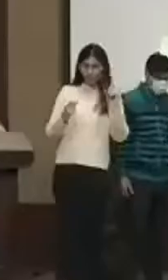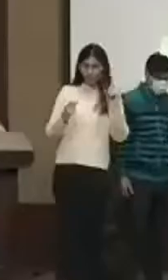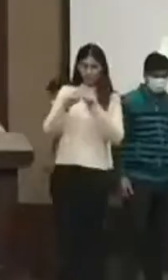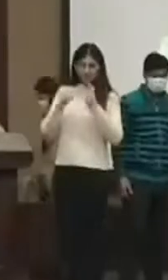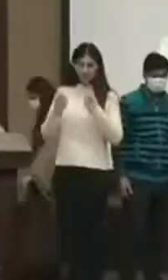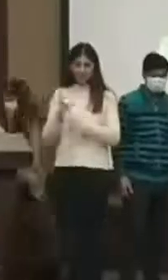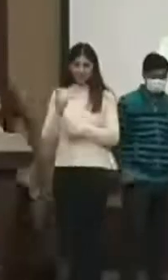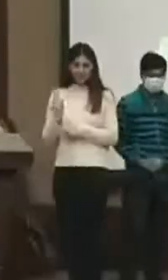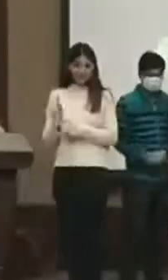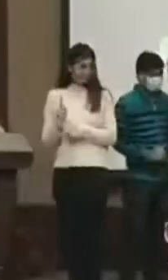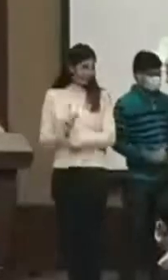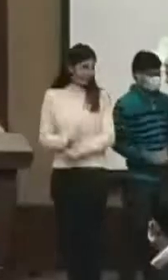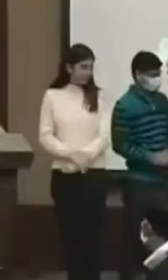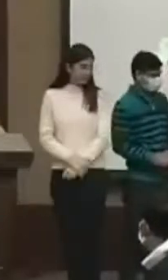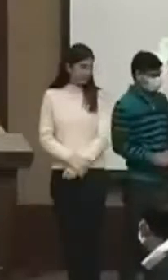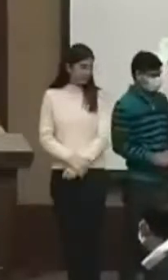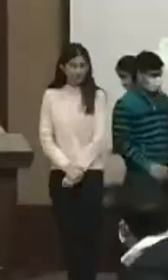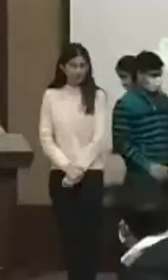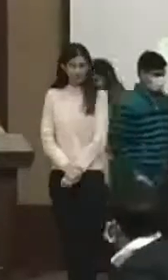you could.